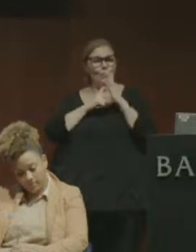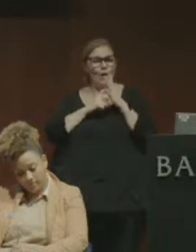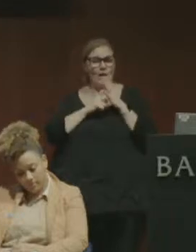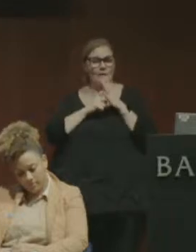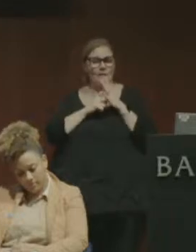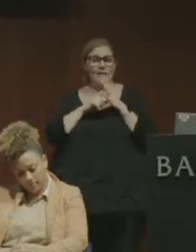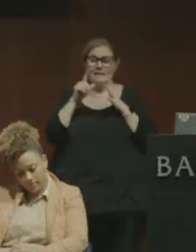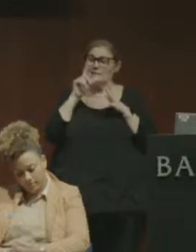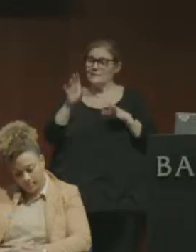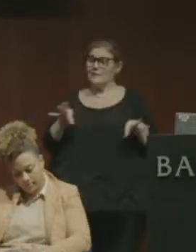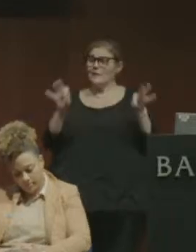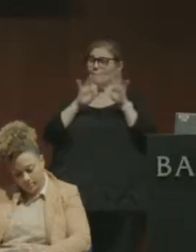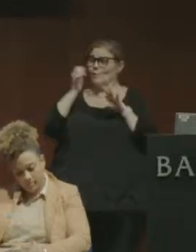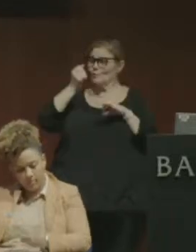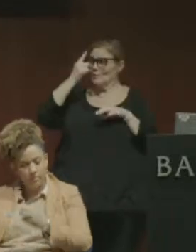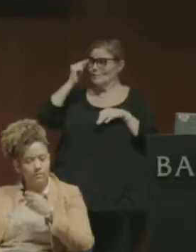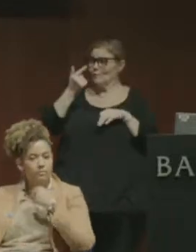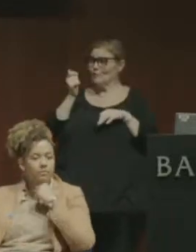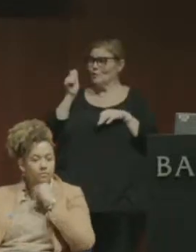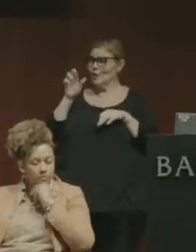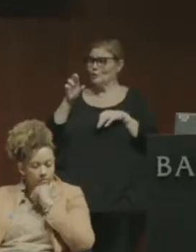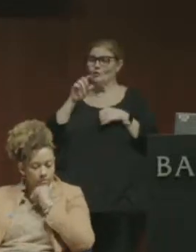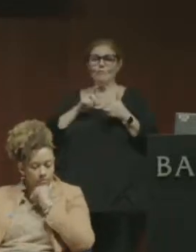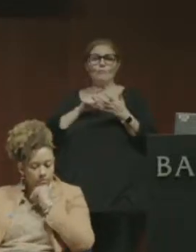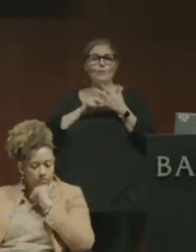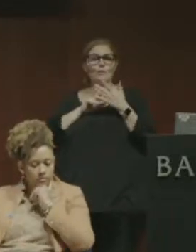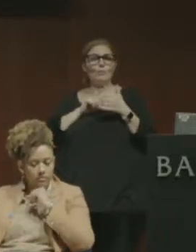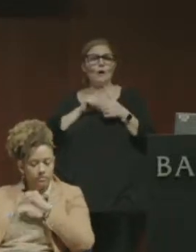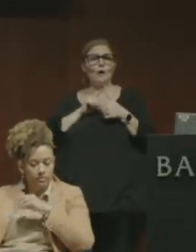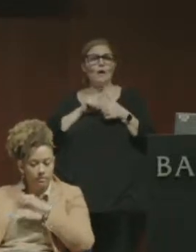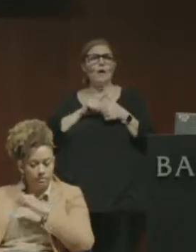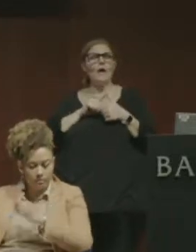this is where it's important with regards to gender, it required a